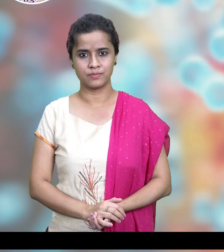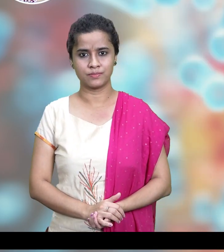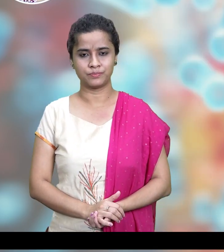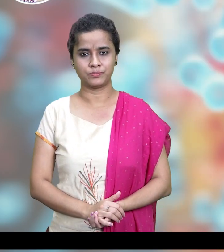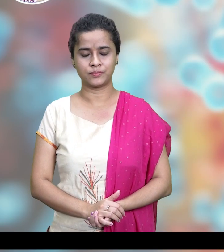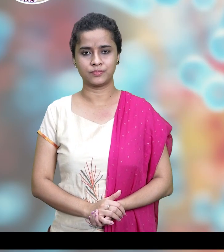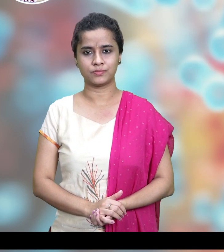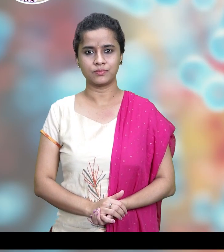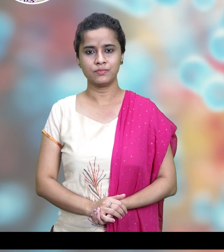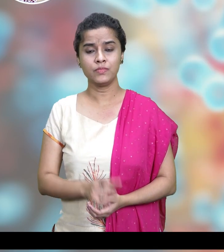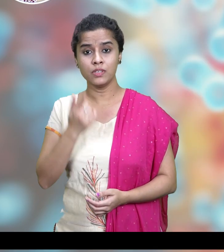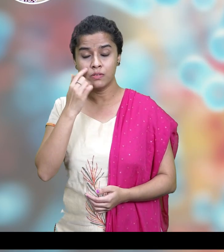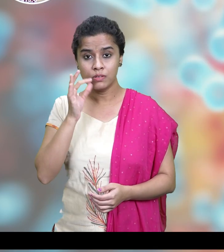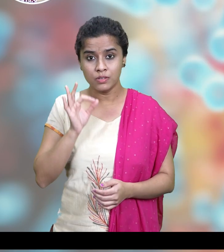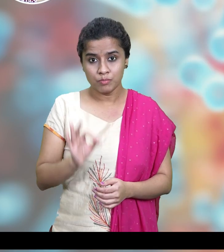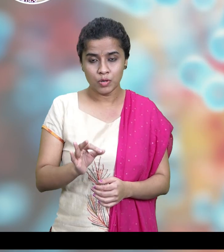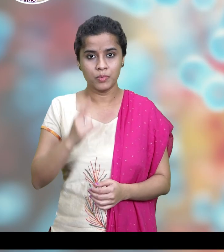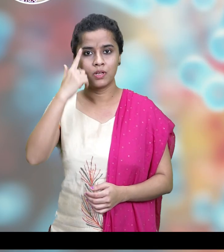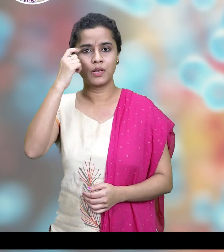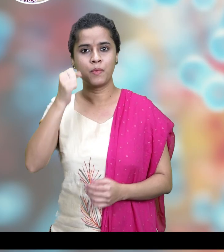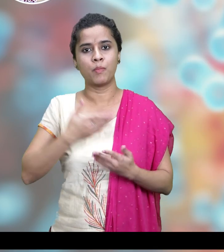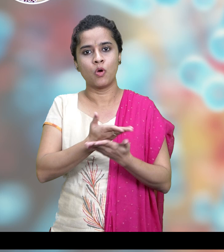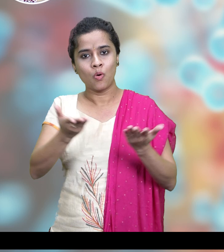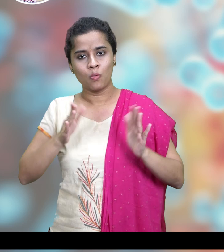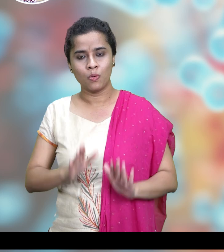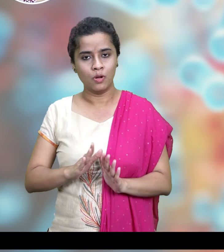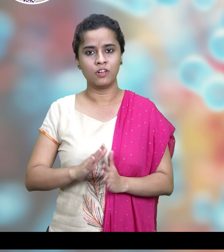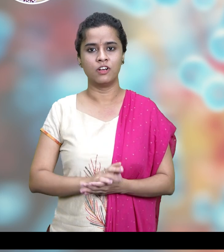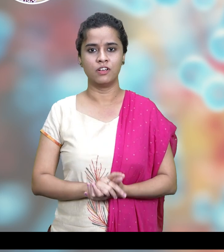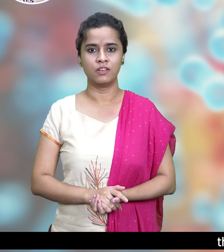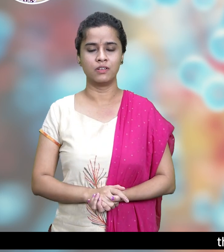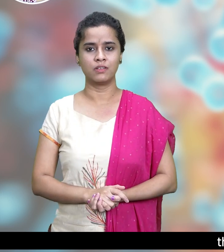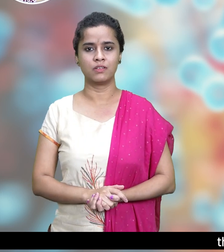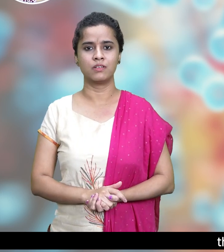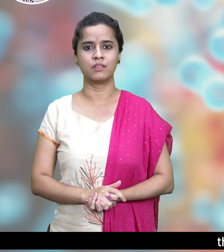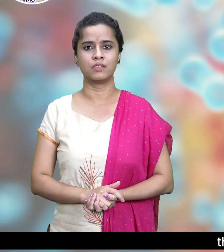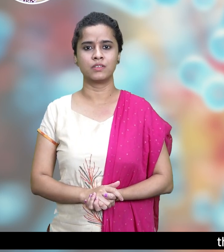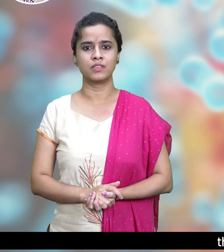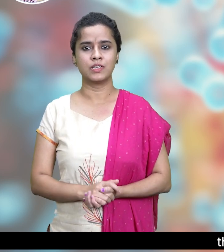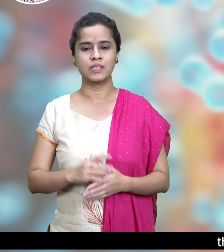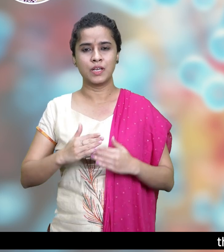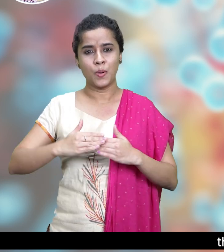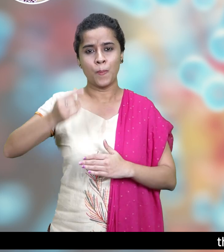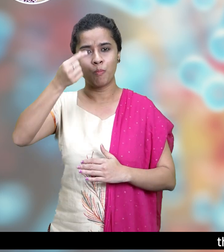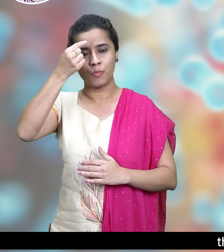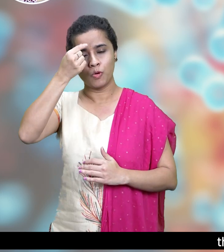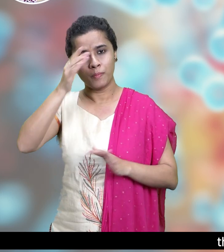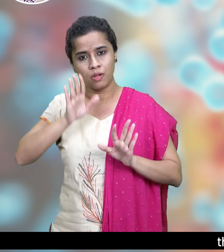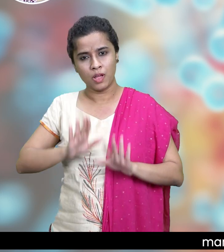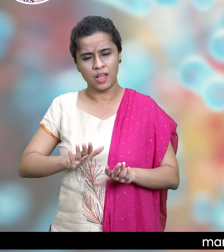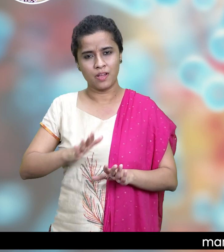It is also important to remember that the severity of disease